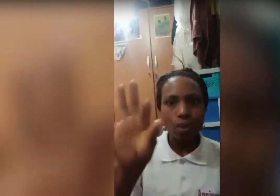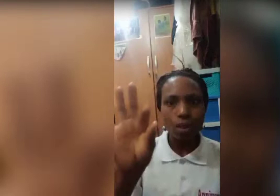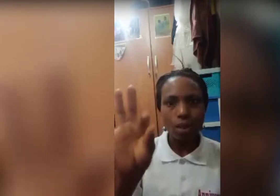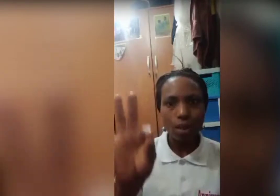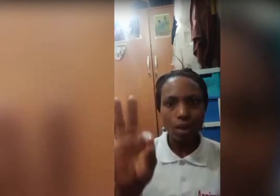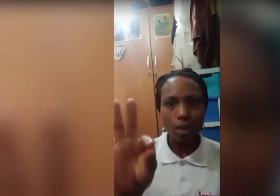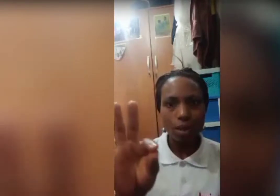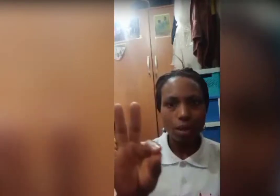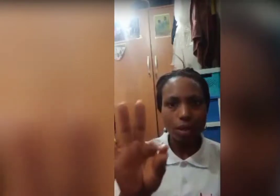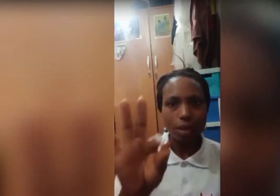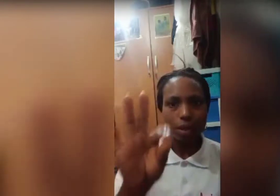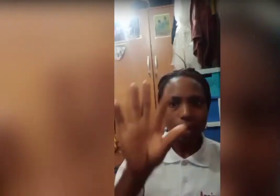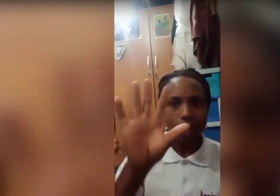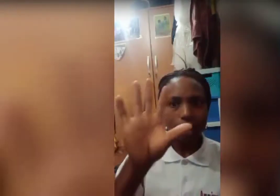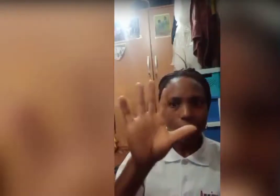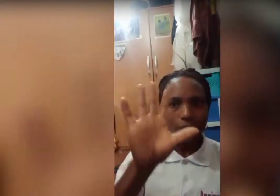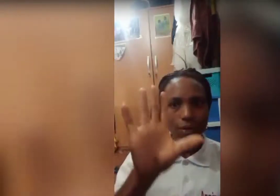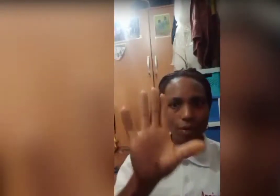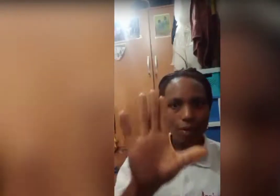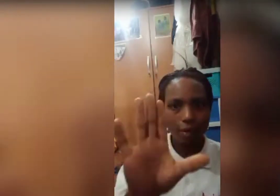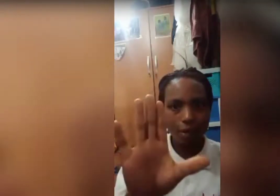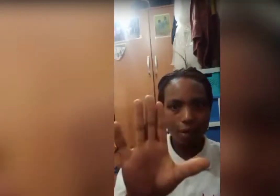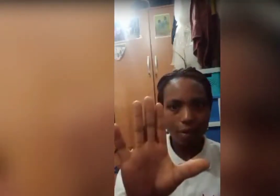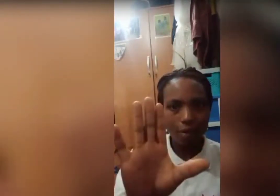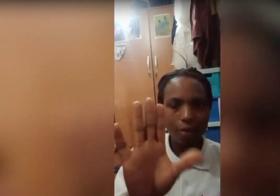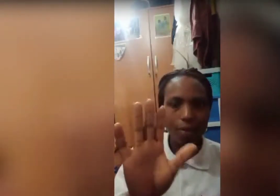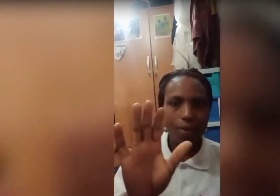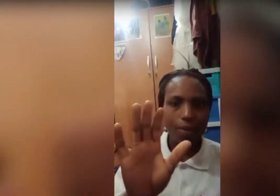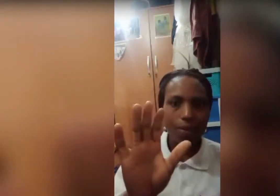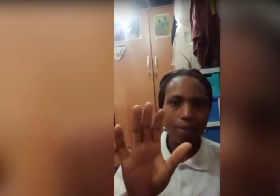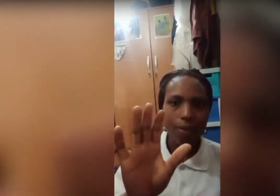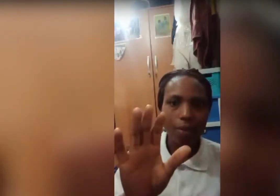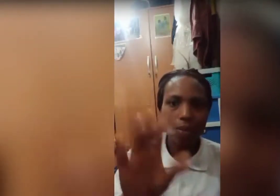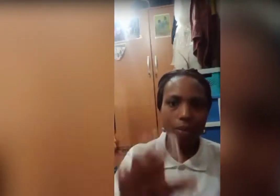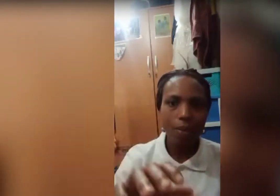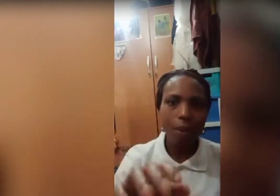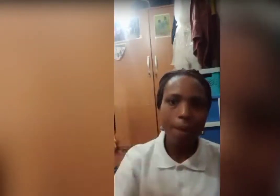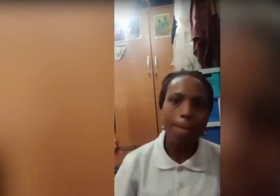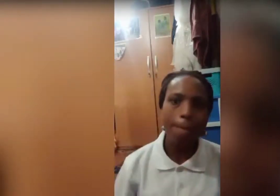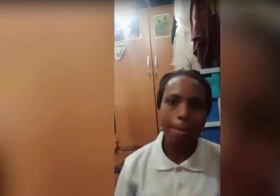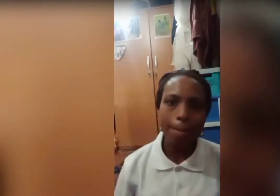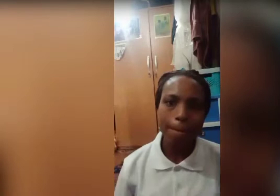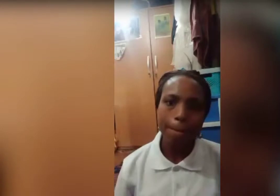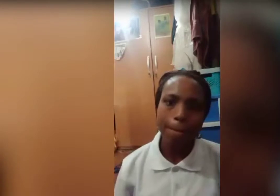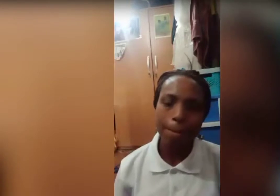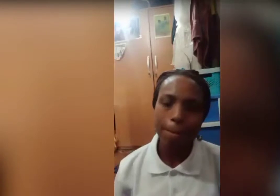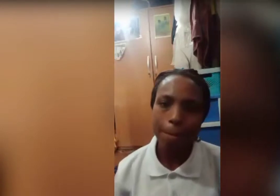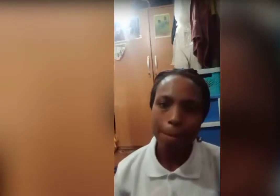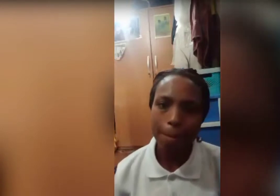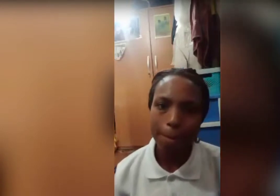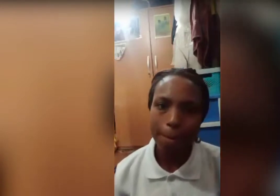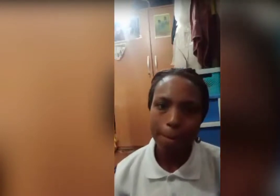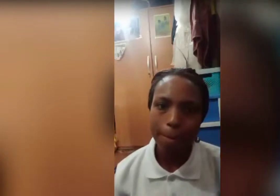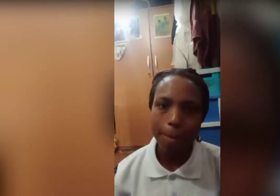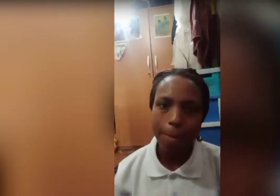Thank you. It's 285, not 295. So can you go over it again?